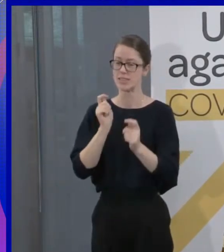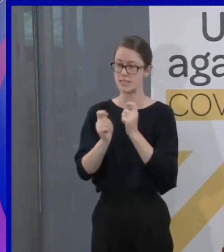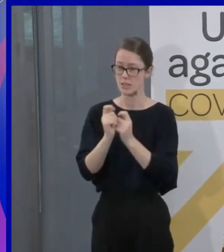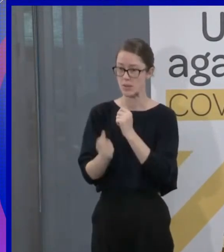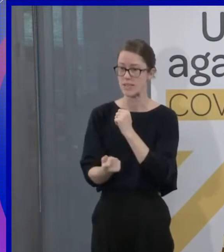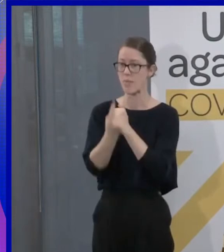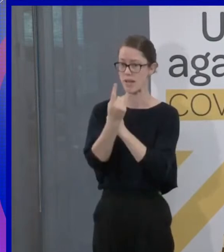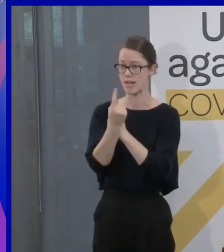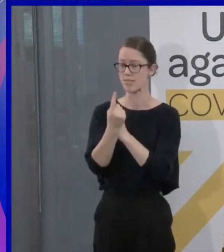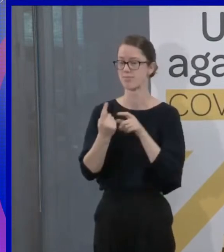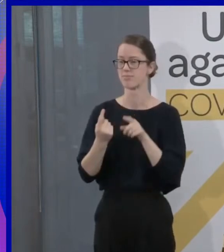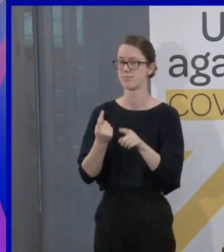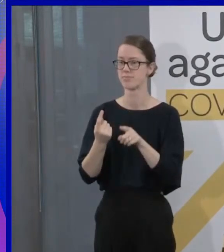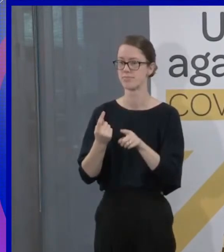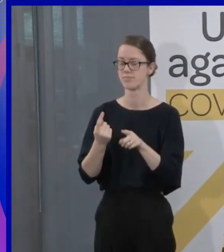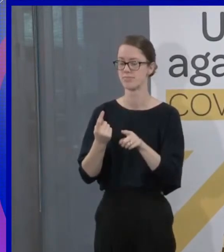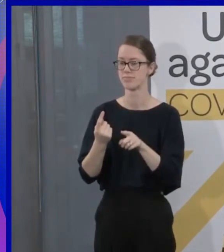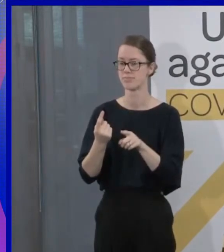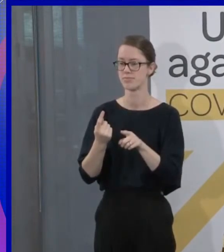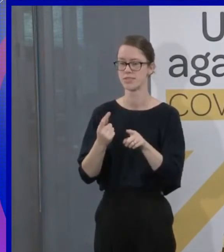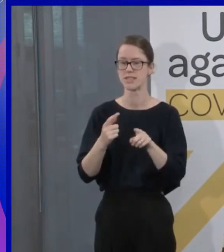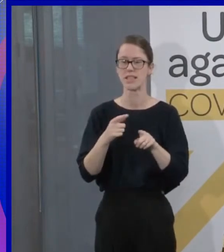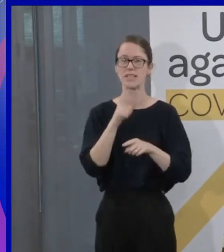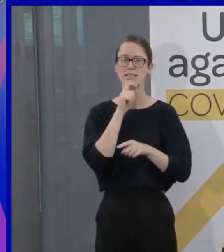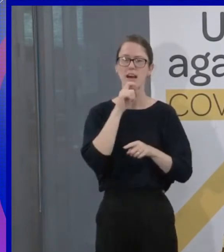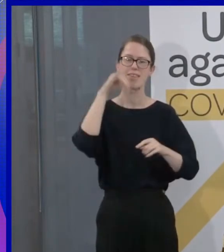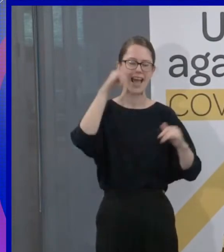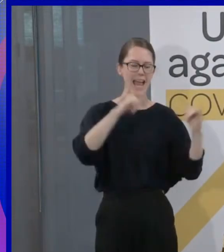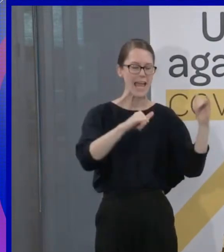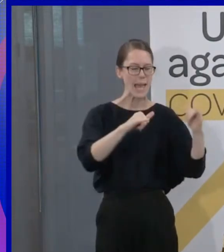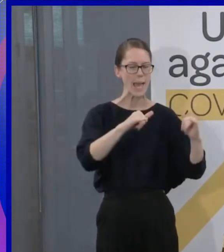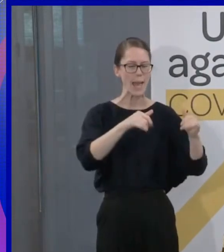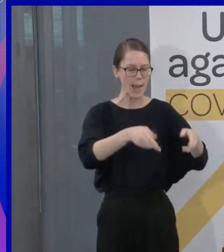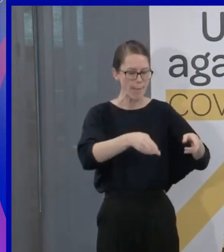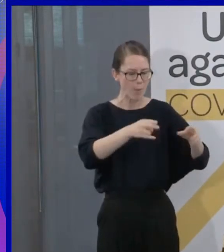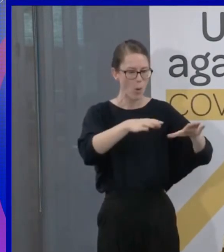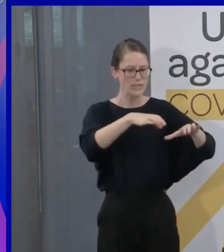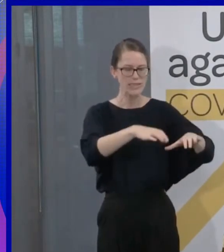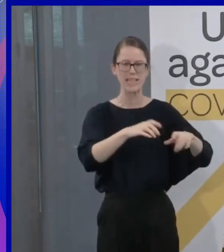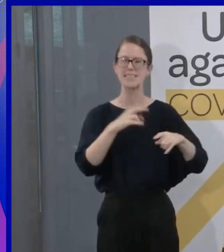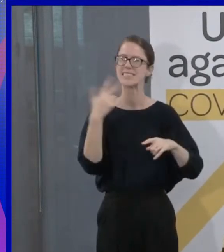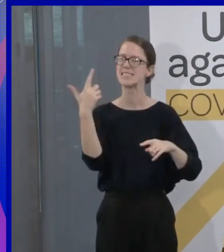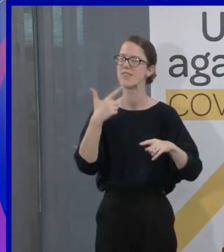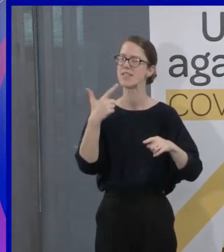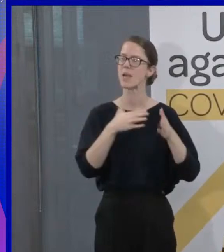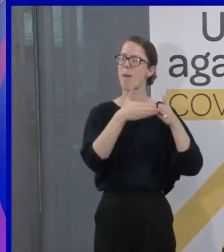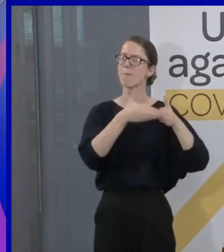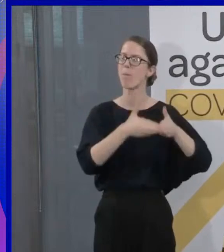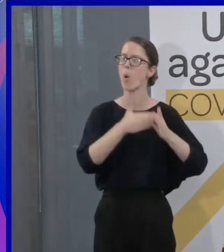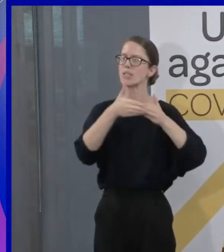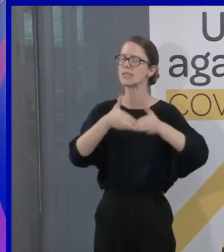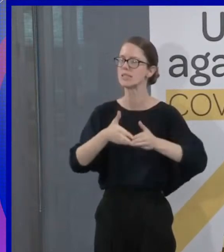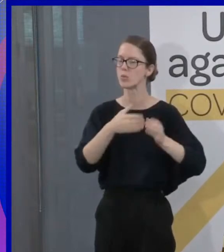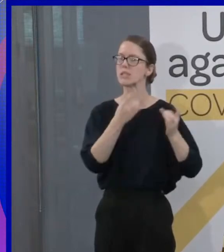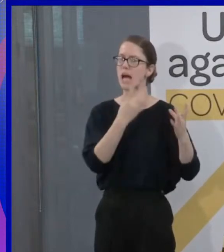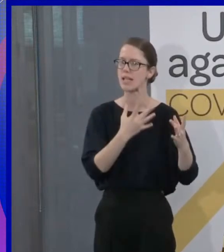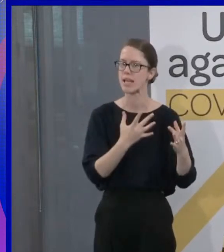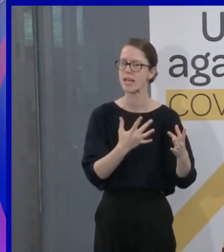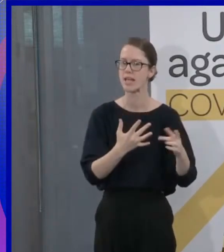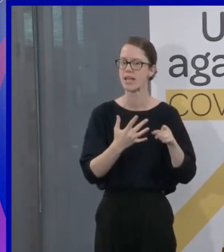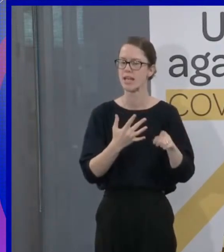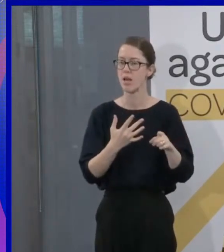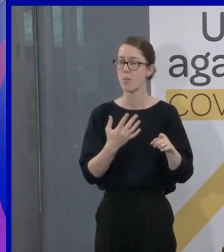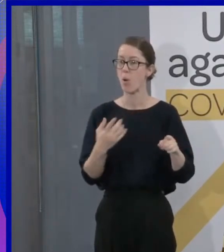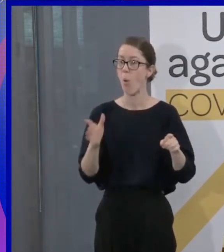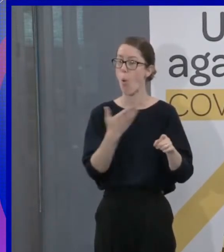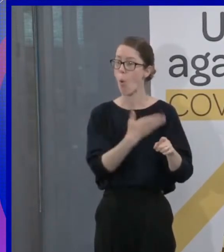same time we were also rolling it out for our staff at the airports and at our 17 ports around the country, but not all of that testing could happen